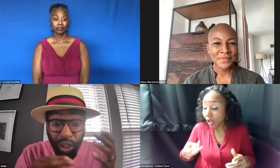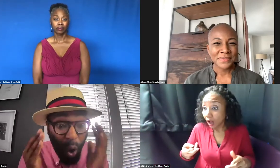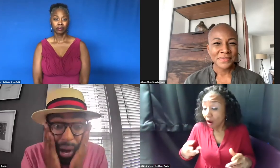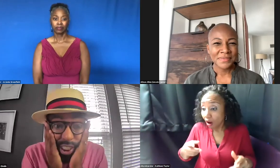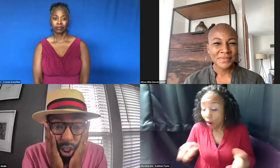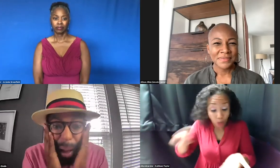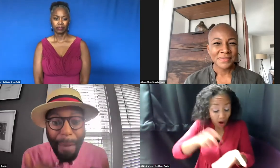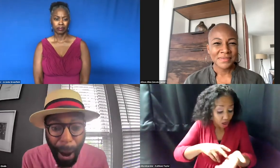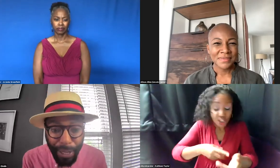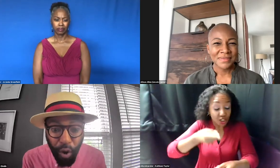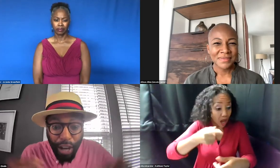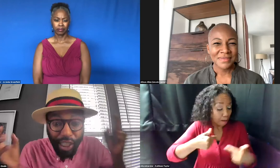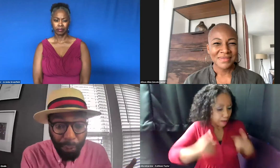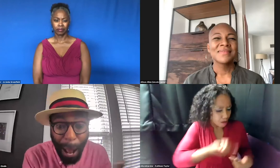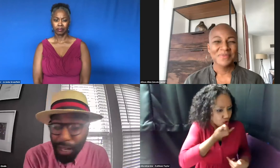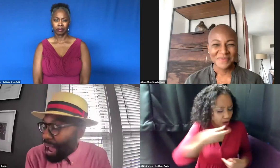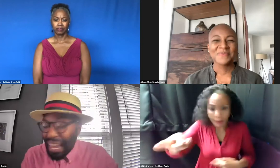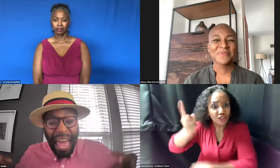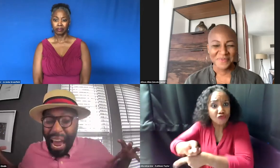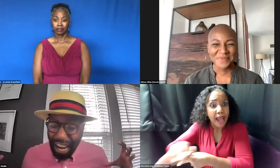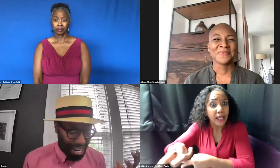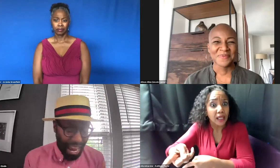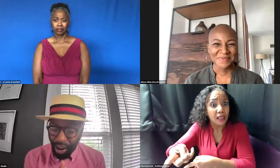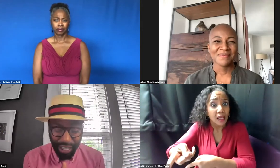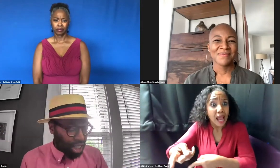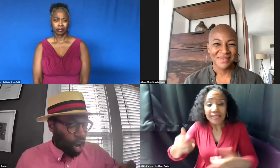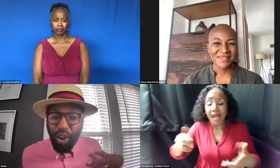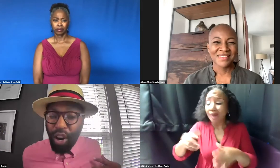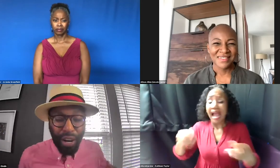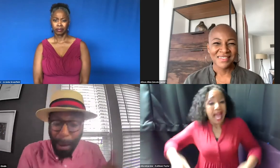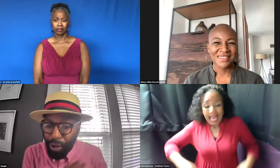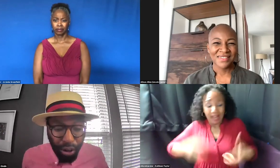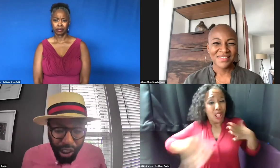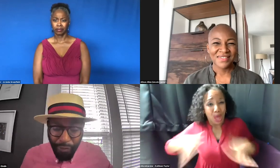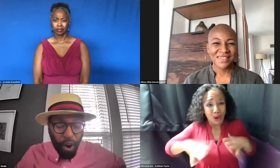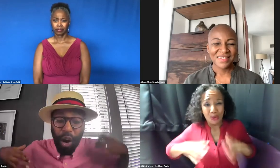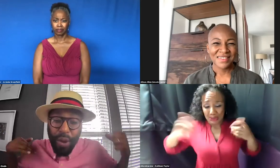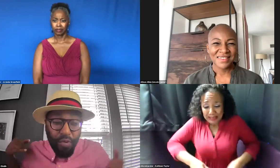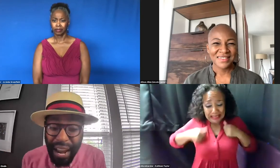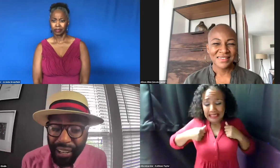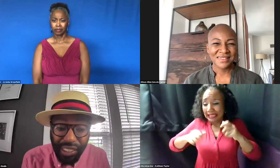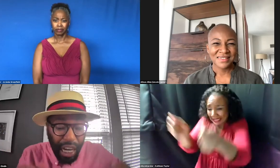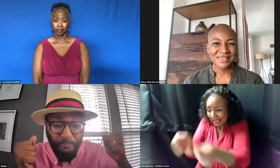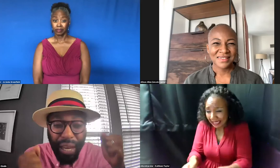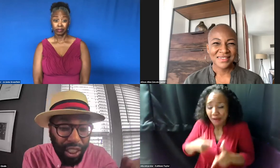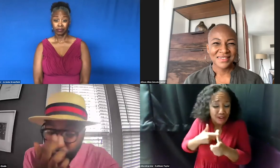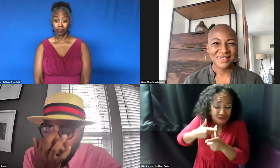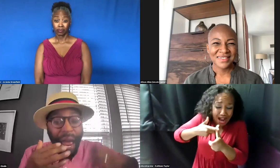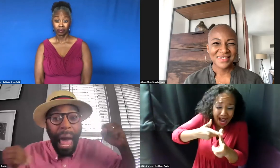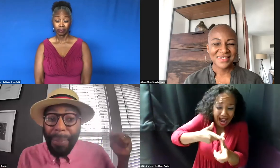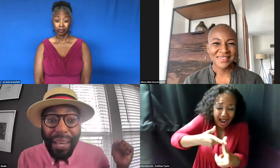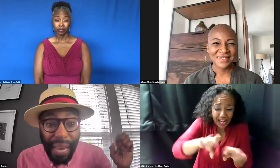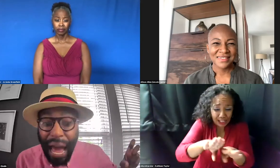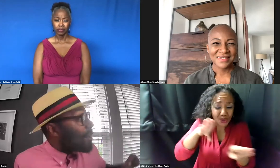and I said, you know what? I'm probably wrong. She's probably right. And I get her leotard on her. I put all her stuff on her. We run down the stairs. We get to the